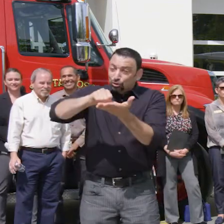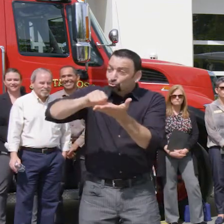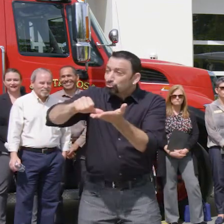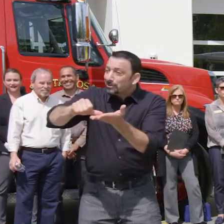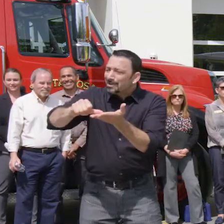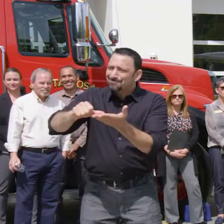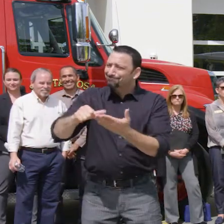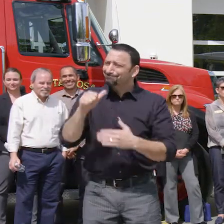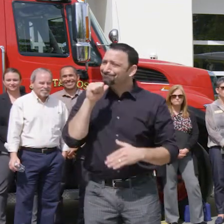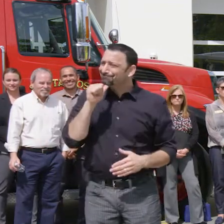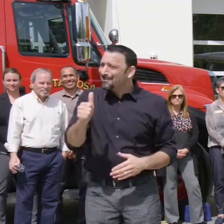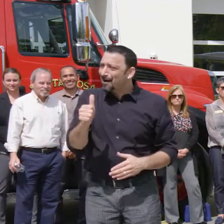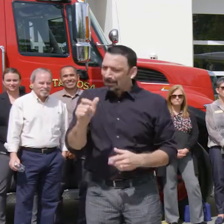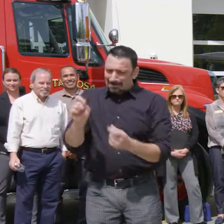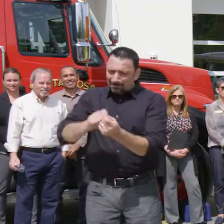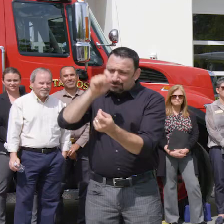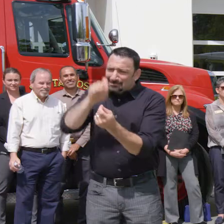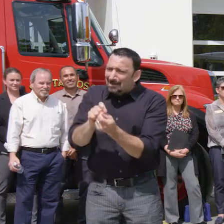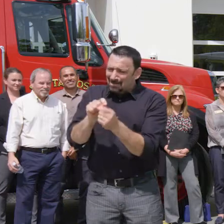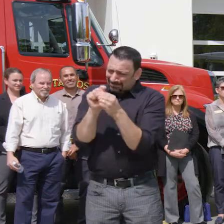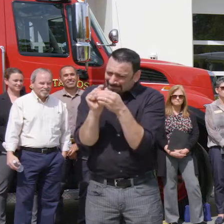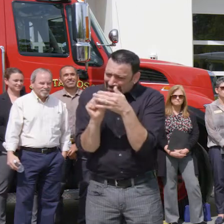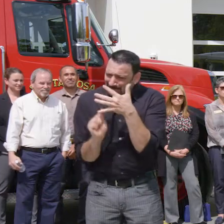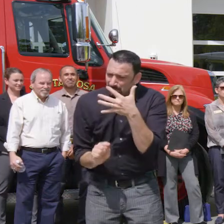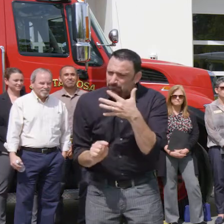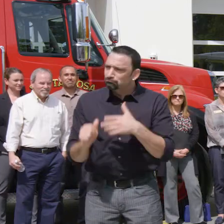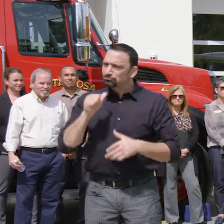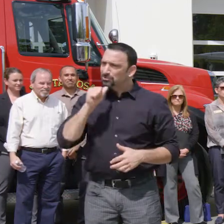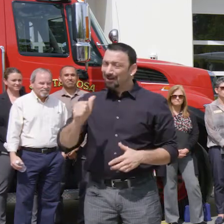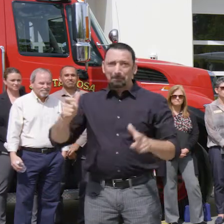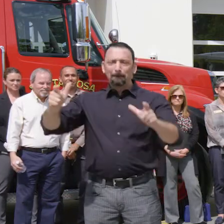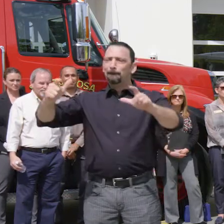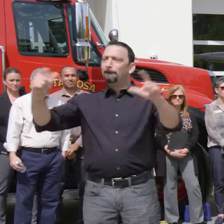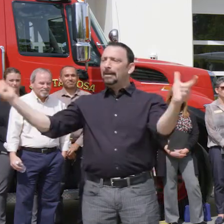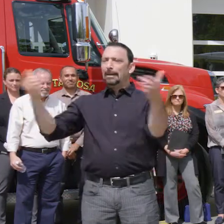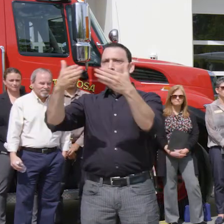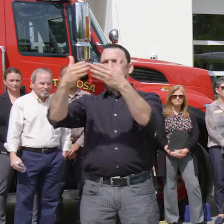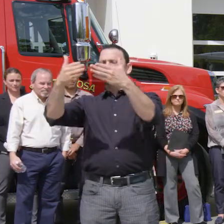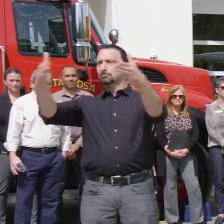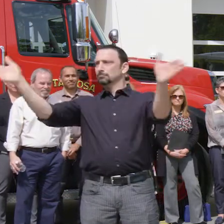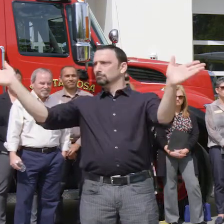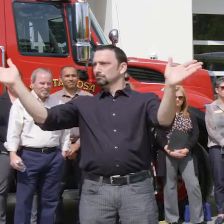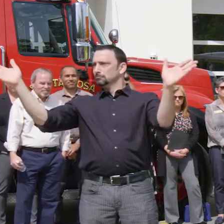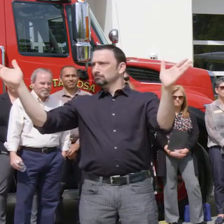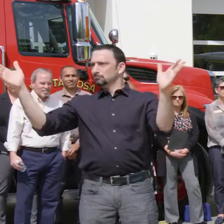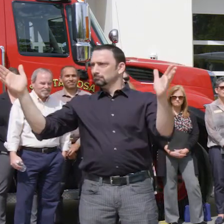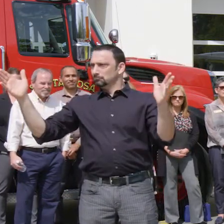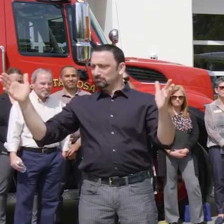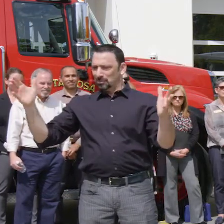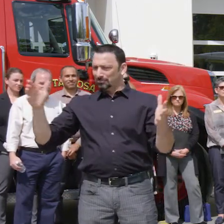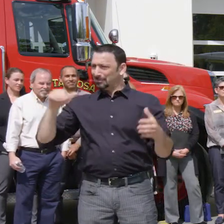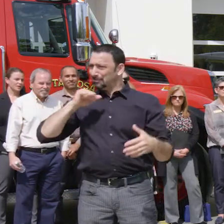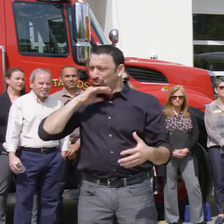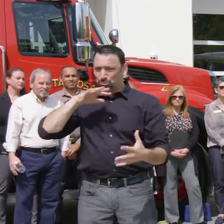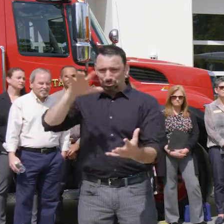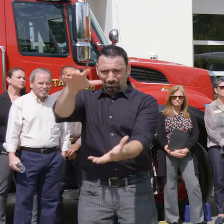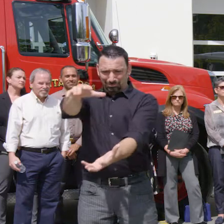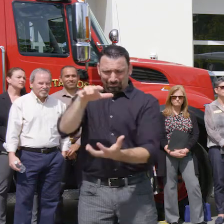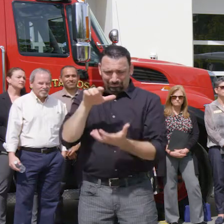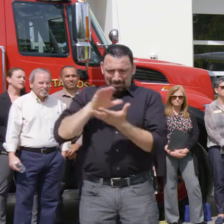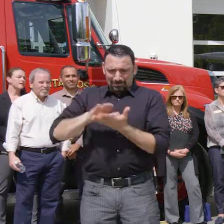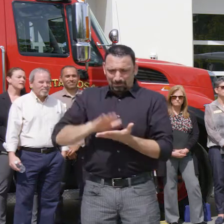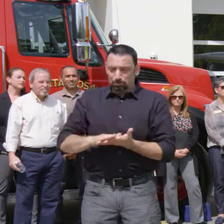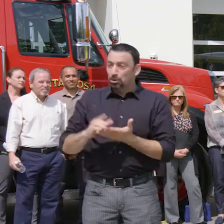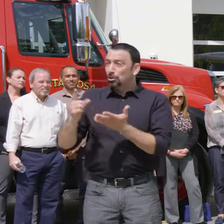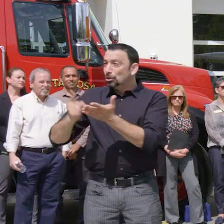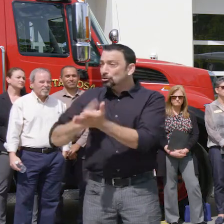okay? There's nothing finite about this. This is a massive, very broad scale debris cleanup, and sometimes you're going